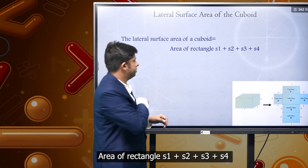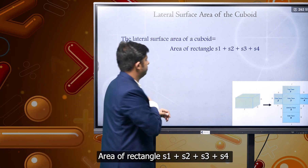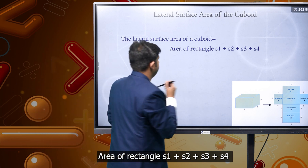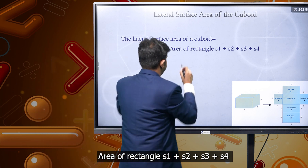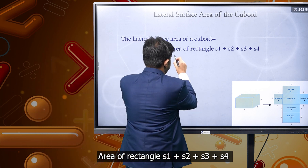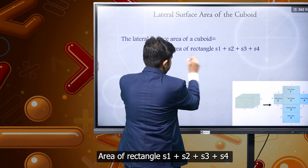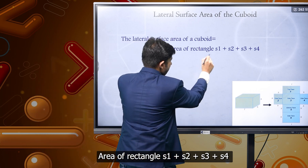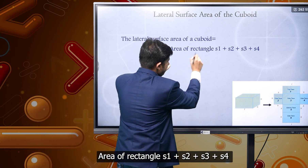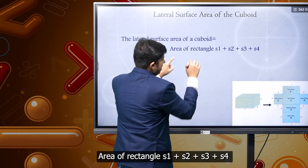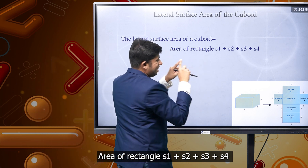S4.